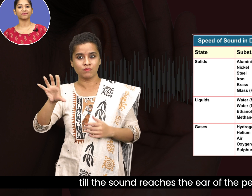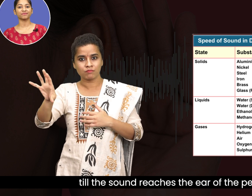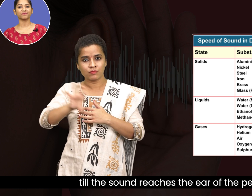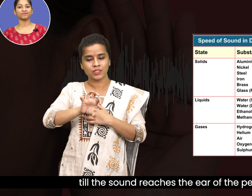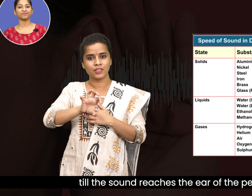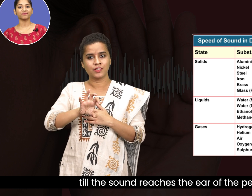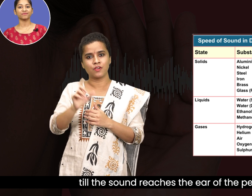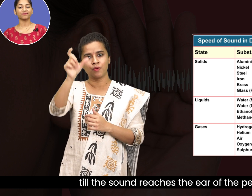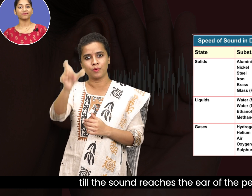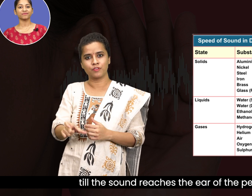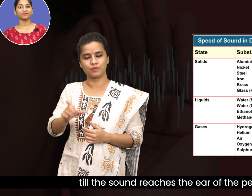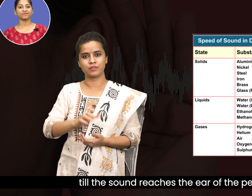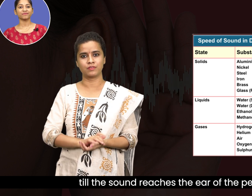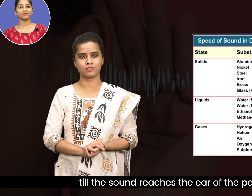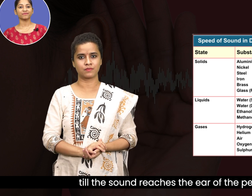person.